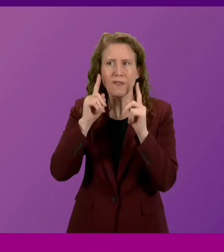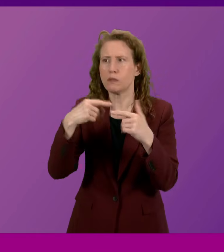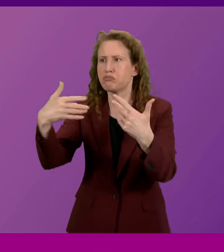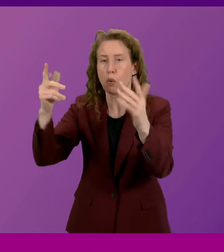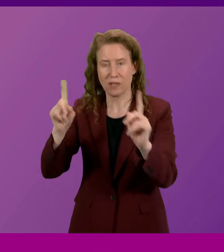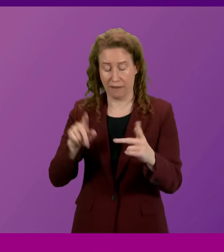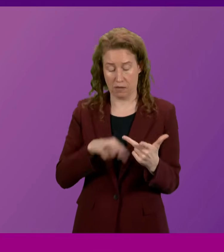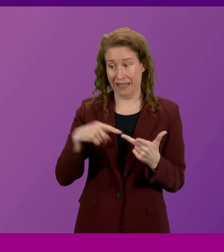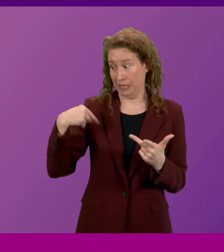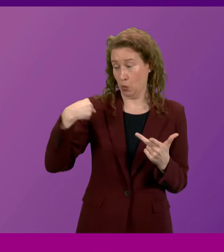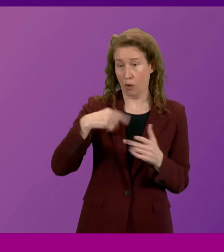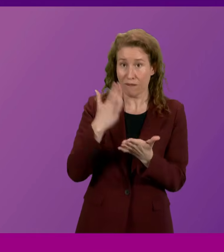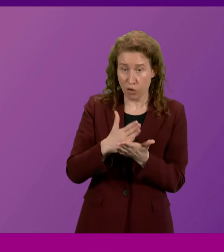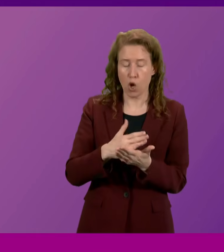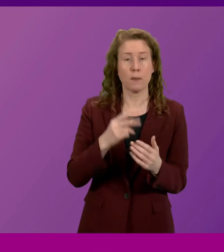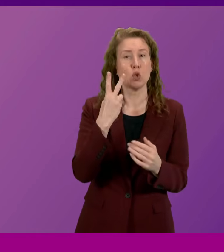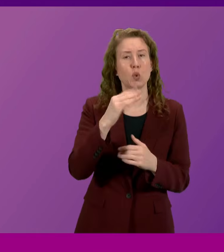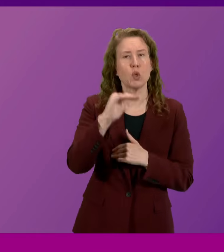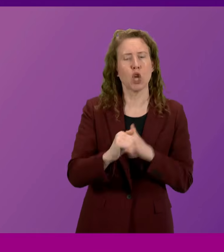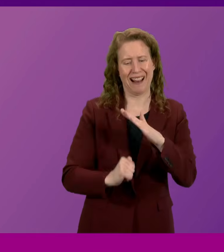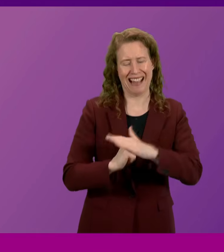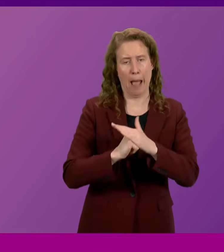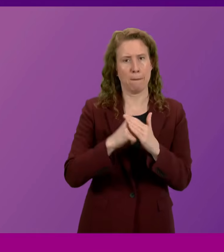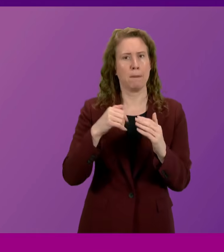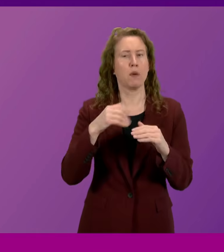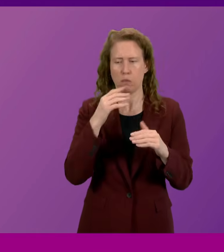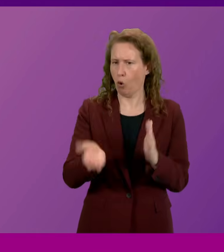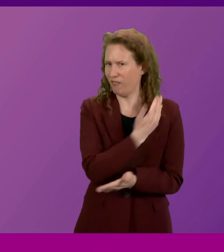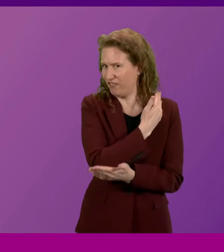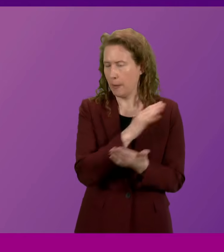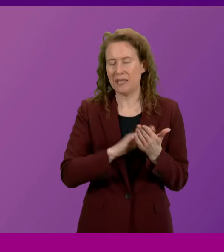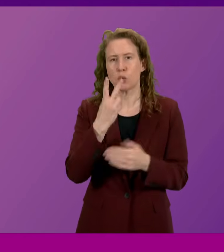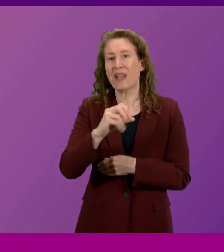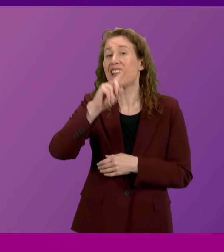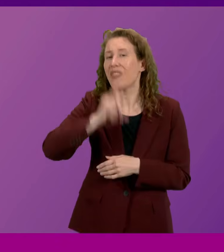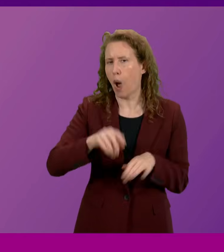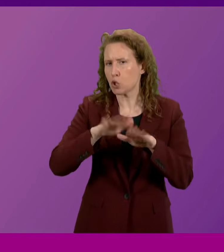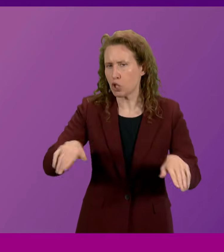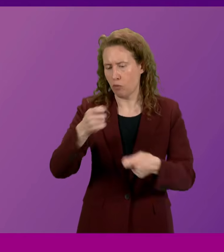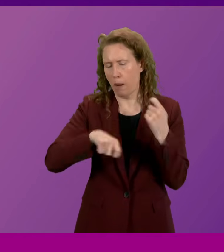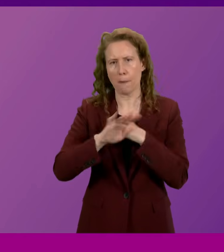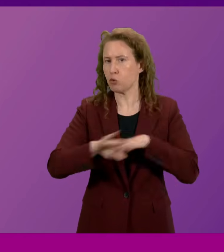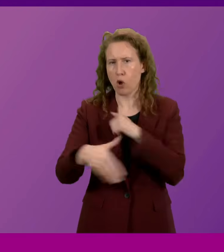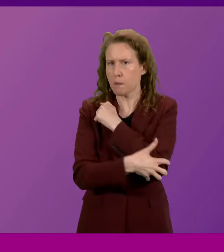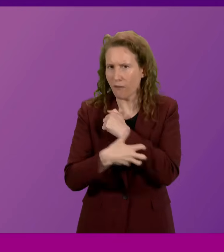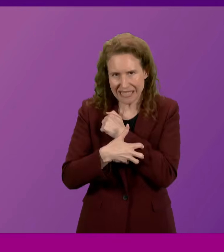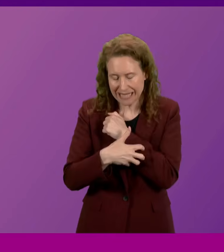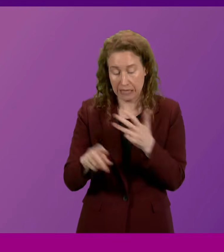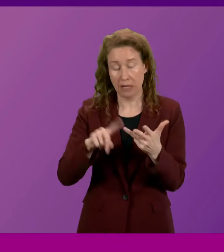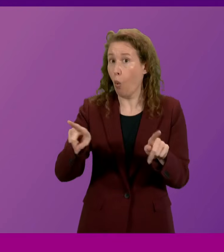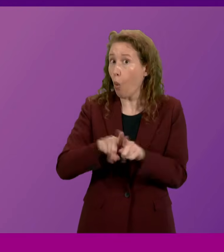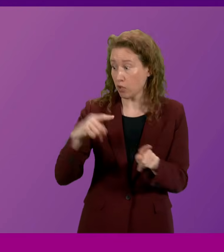scrap the 2-child cap, ensuring 20,000 children will be lifted out of poverty. In the same